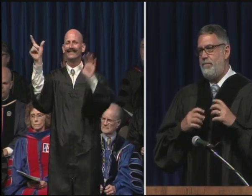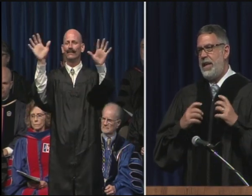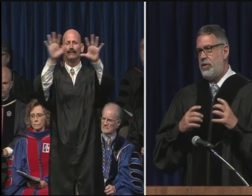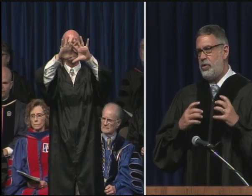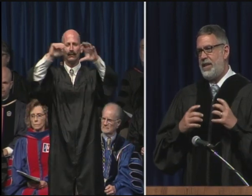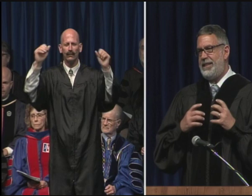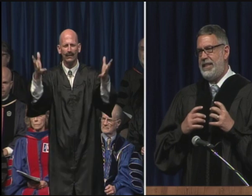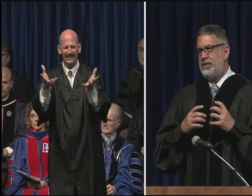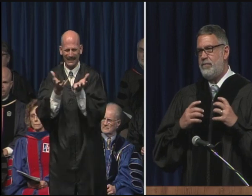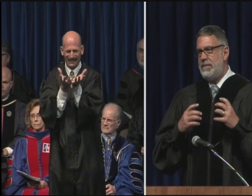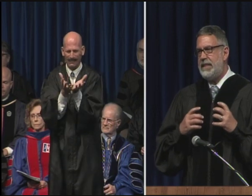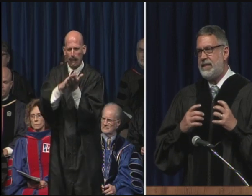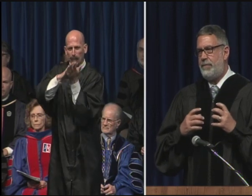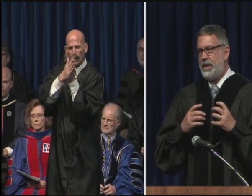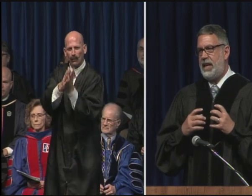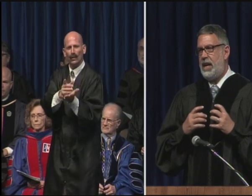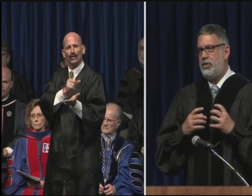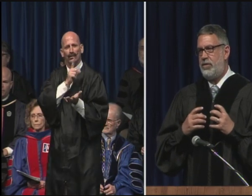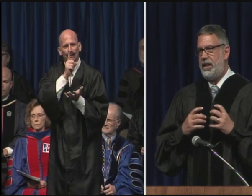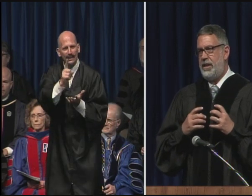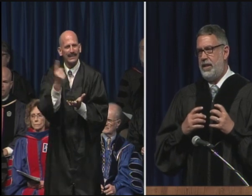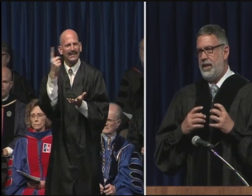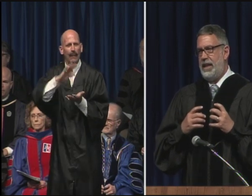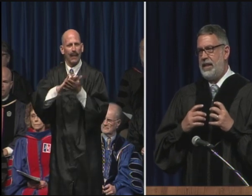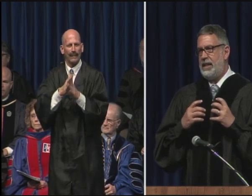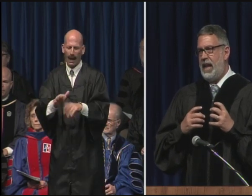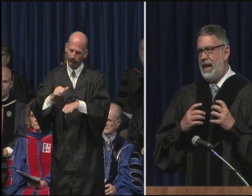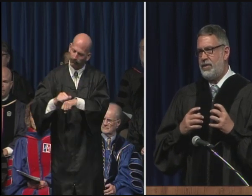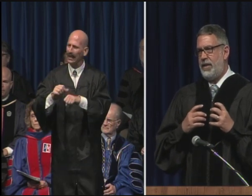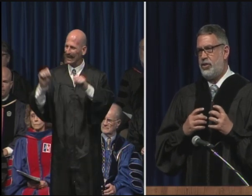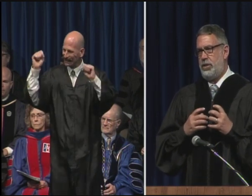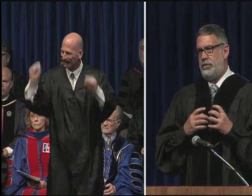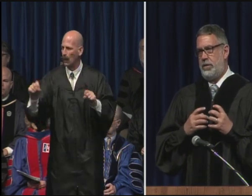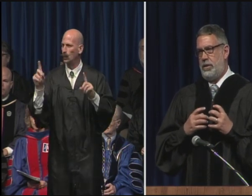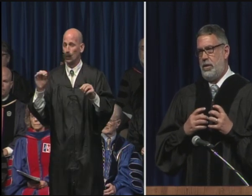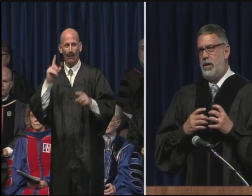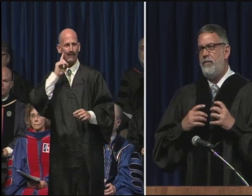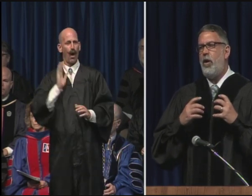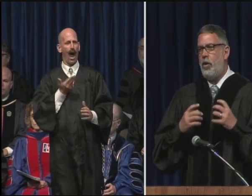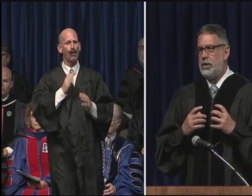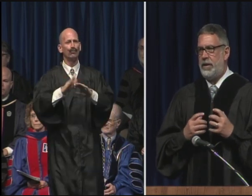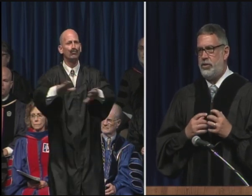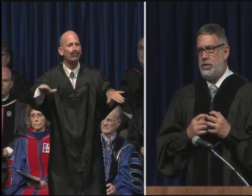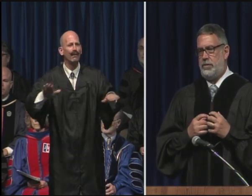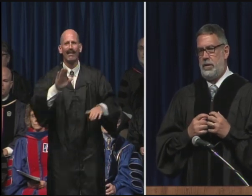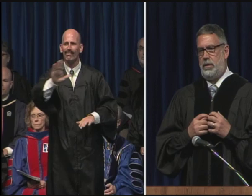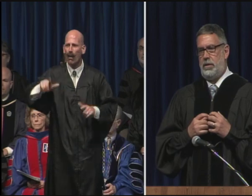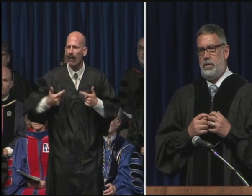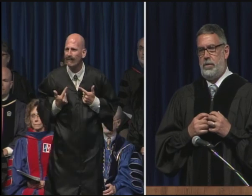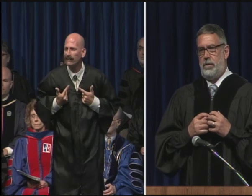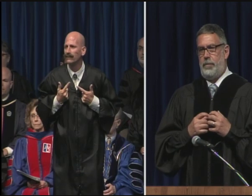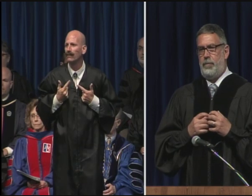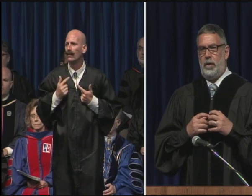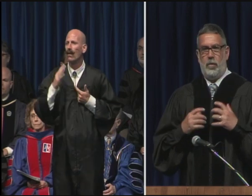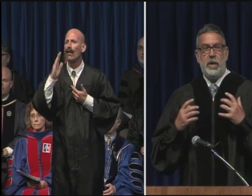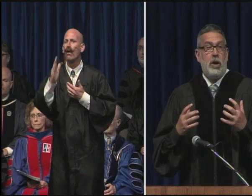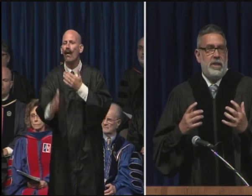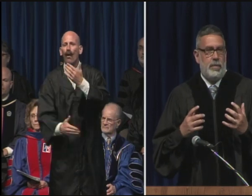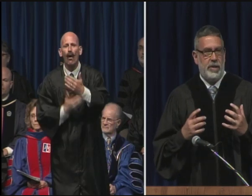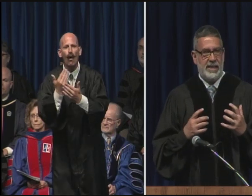make those ideals mean something concrete in the lives of our children, of all of our children. We know that the president